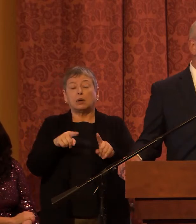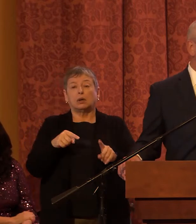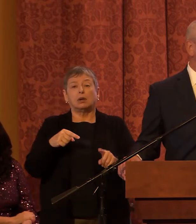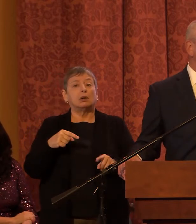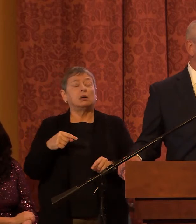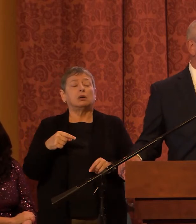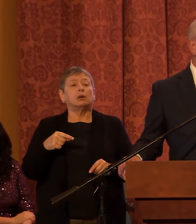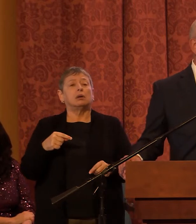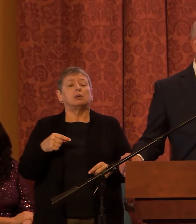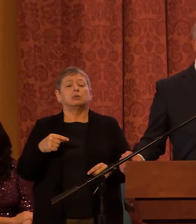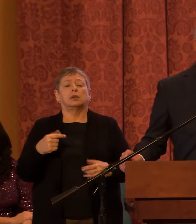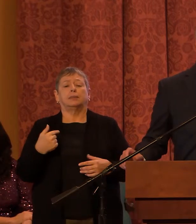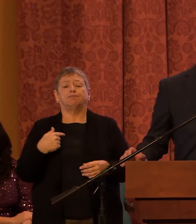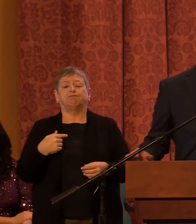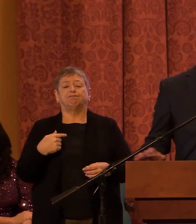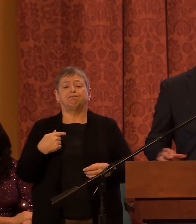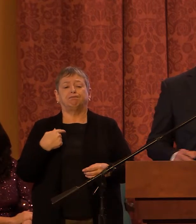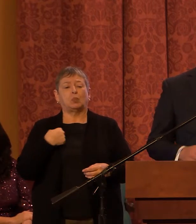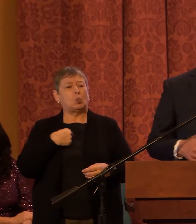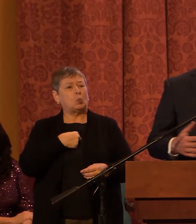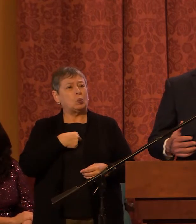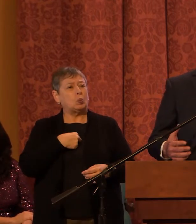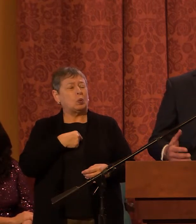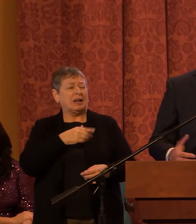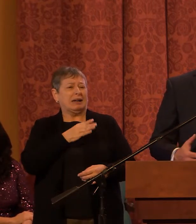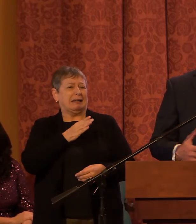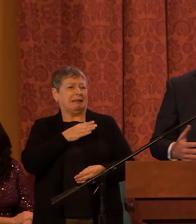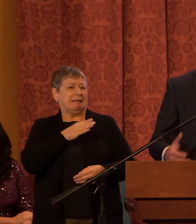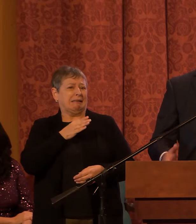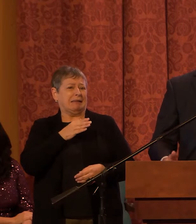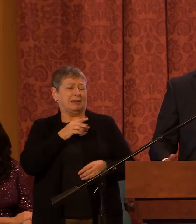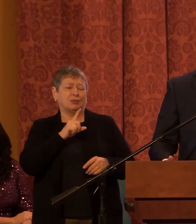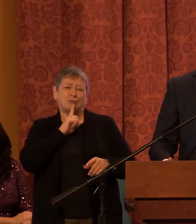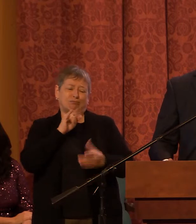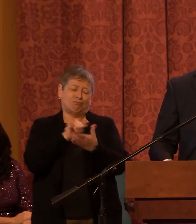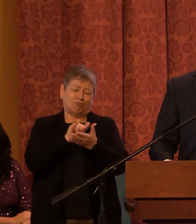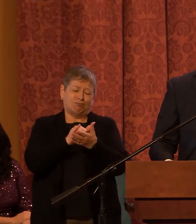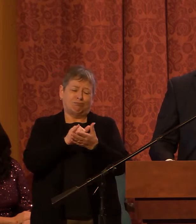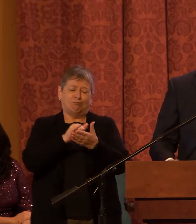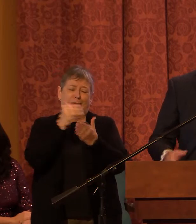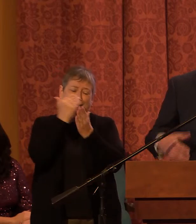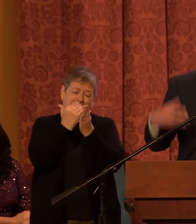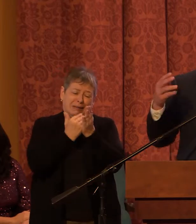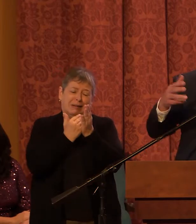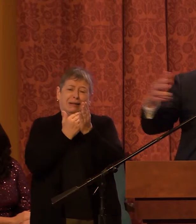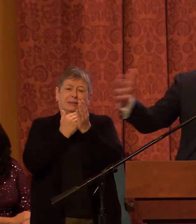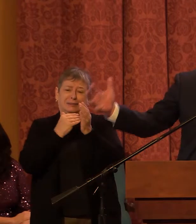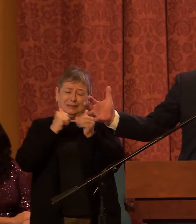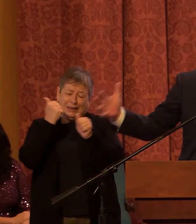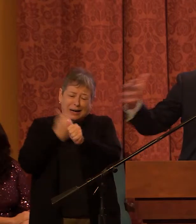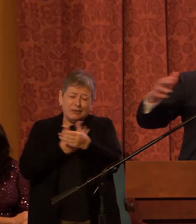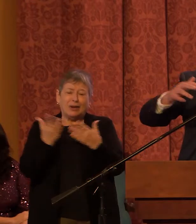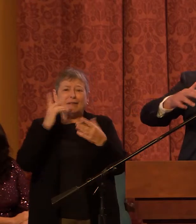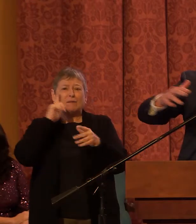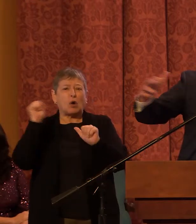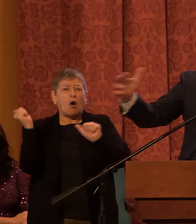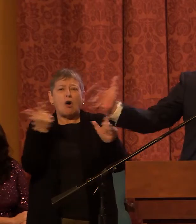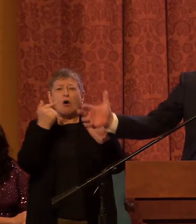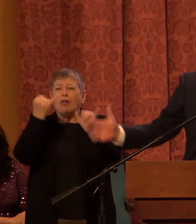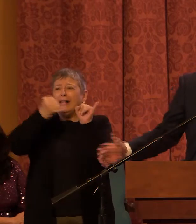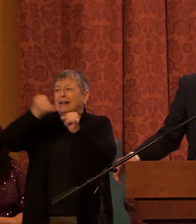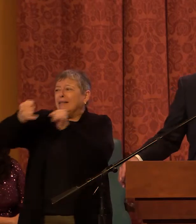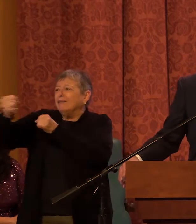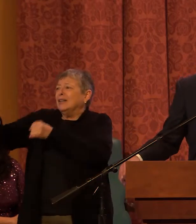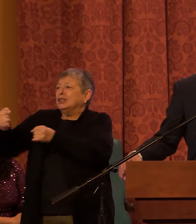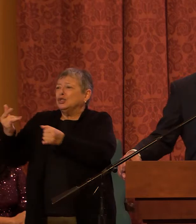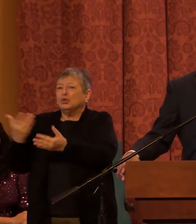never talk about and articulate and list for the people of our state are all the individual actions happening in